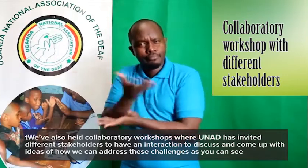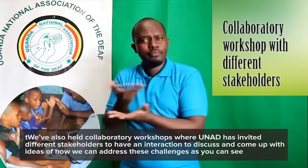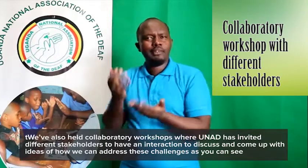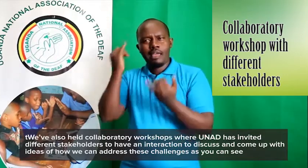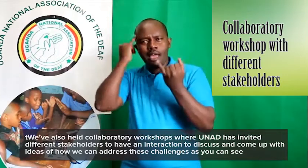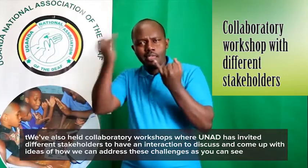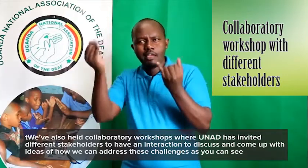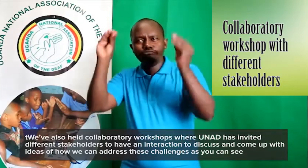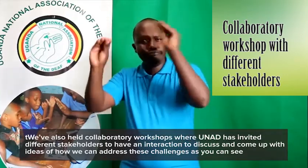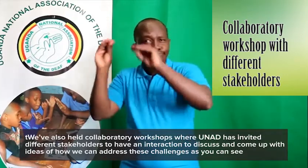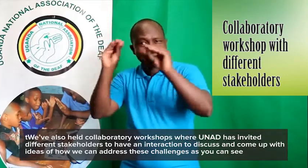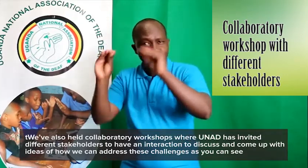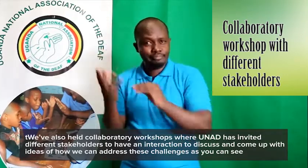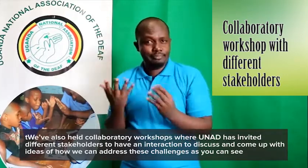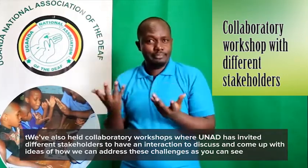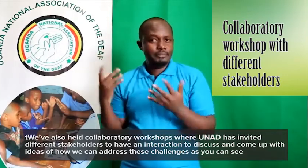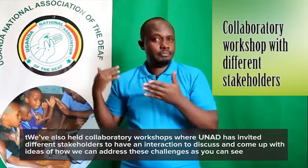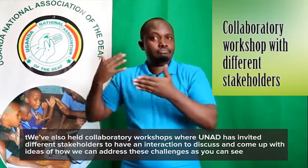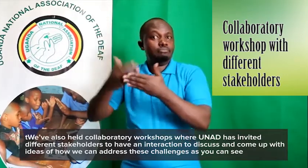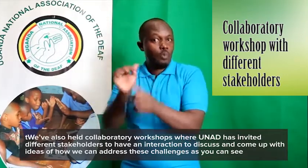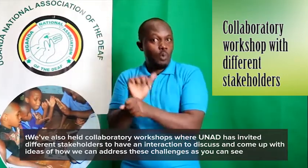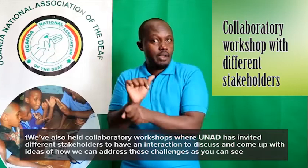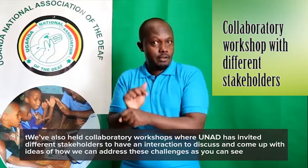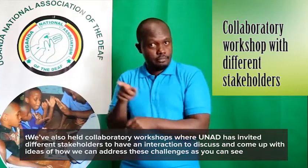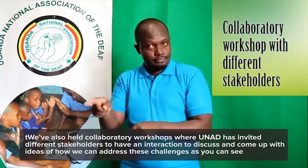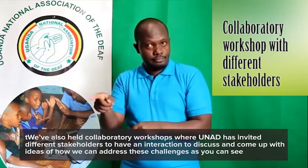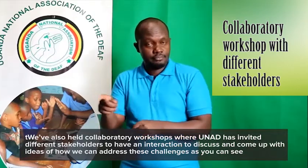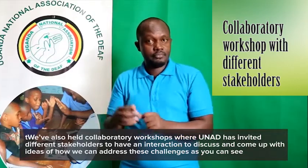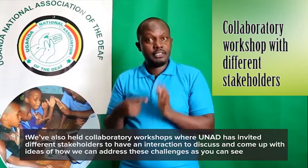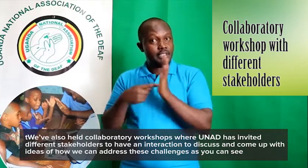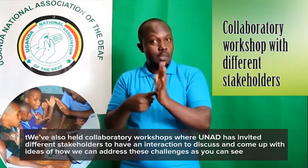come up with ideas of how we can address these challenges, as you can see.